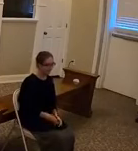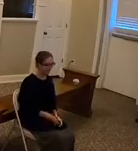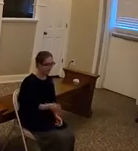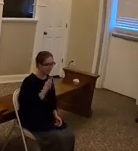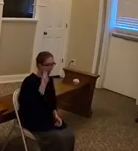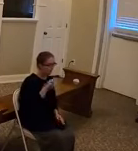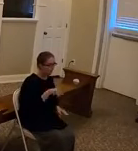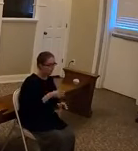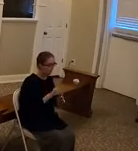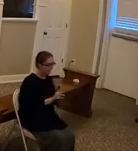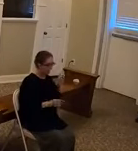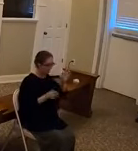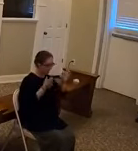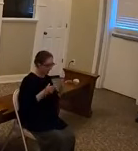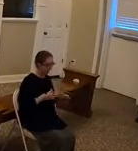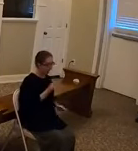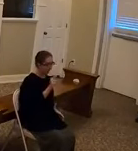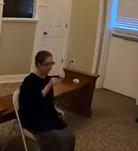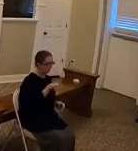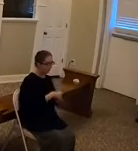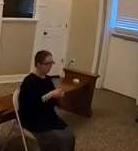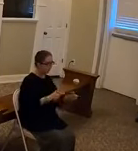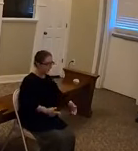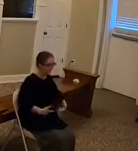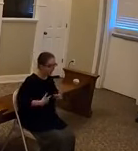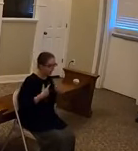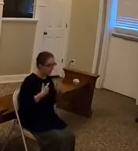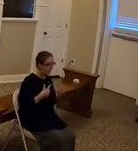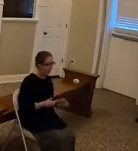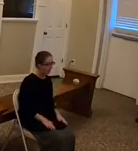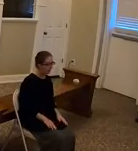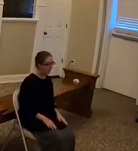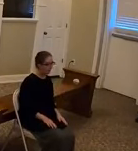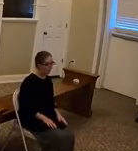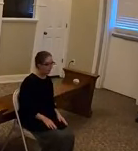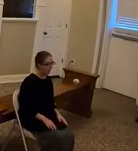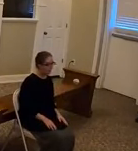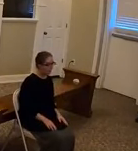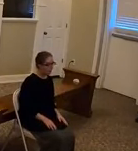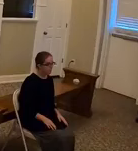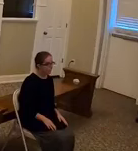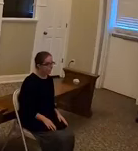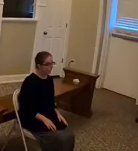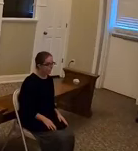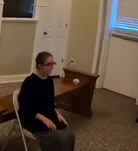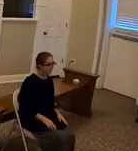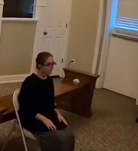I'm looking at some folks whose lot in life. Yes, sir. Hallelujah.